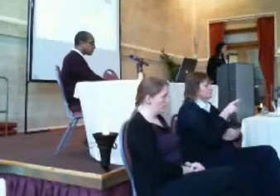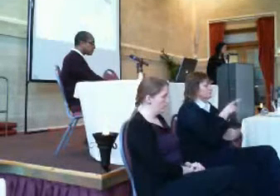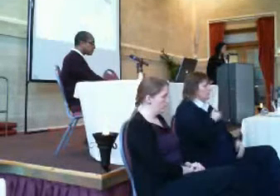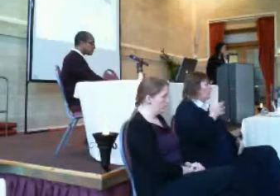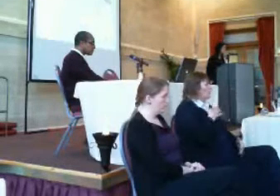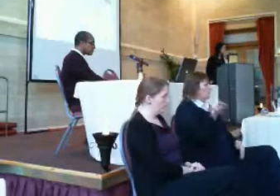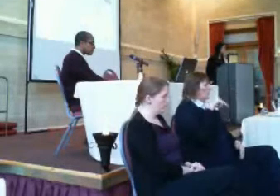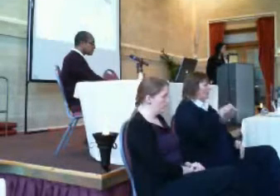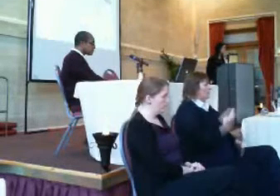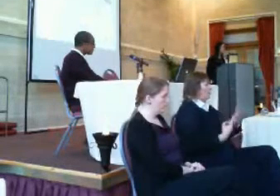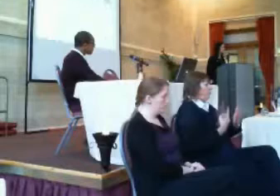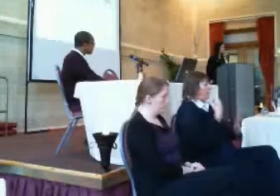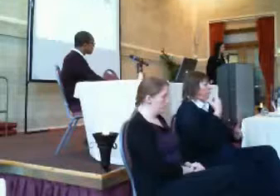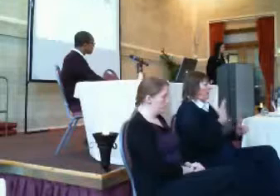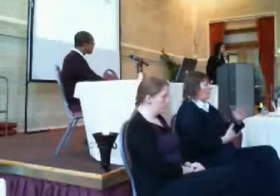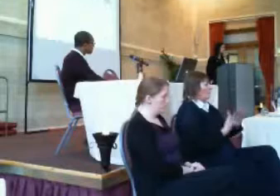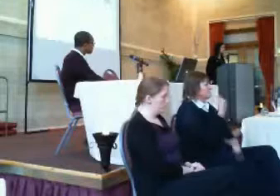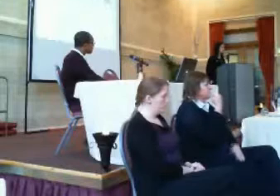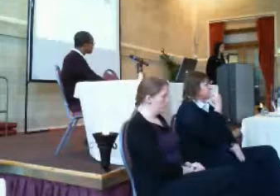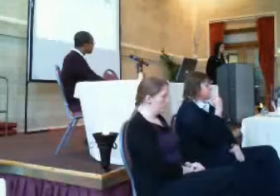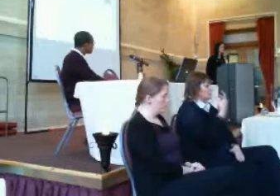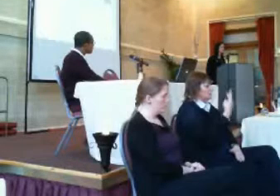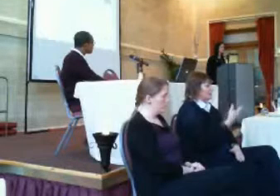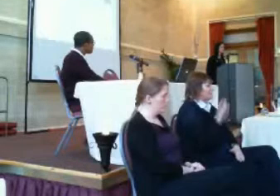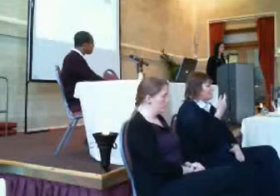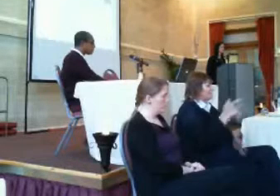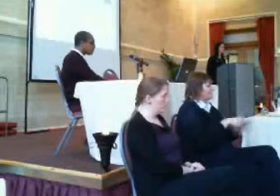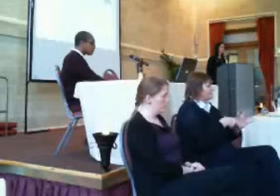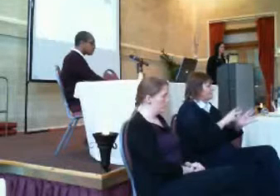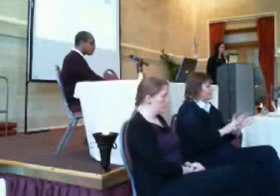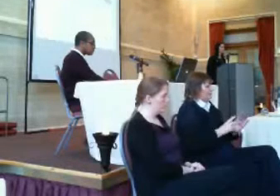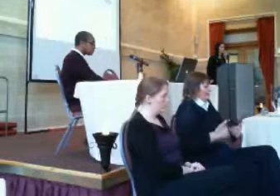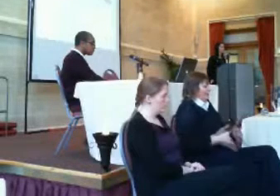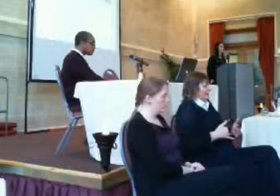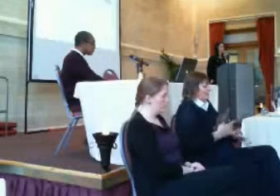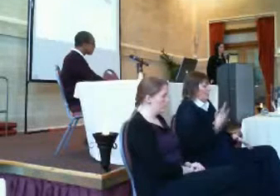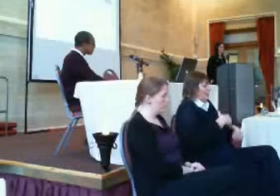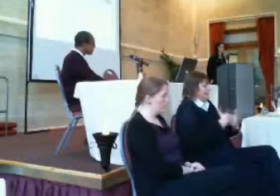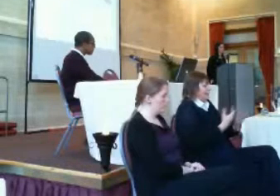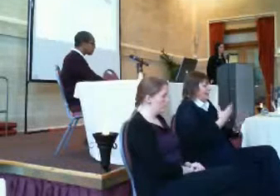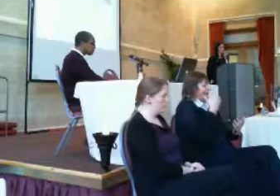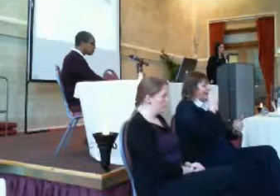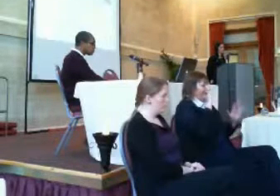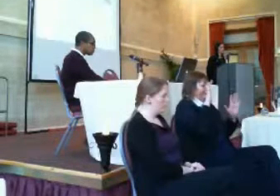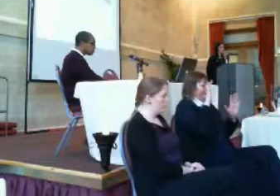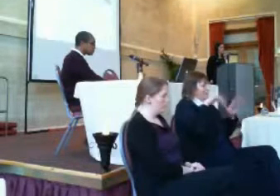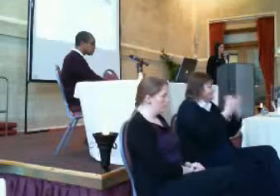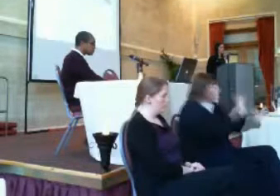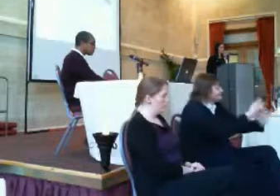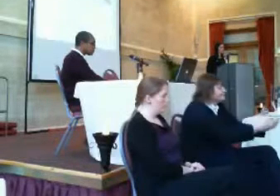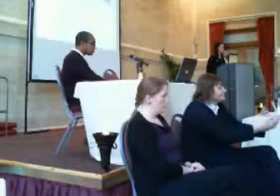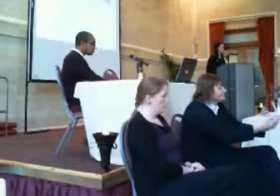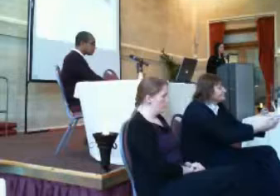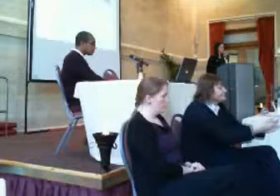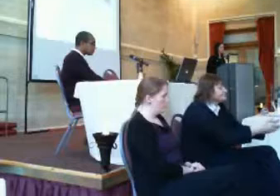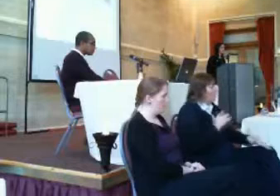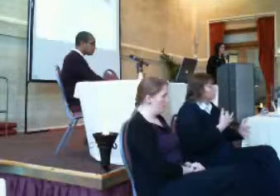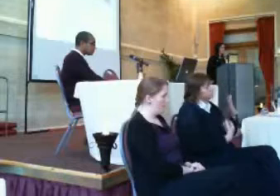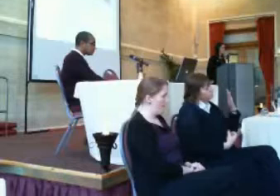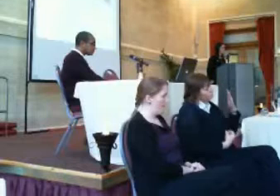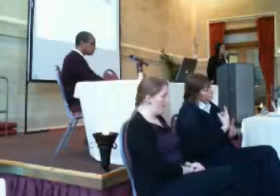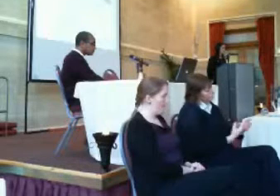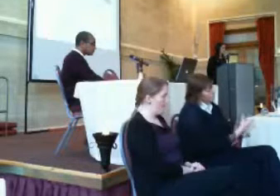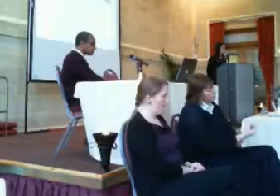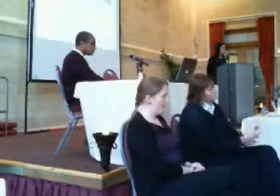that happens on January the 27th or thereabouts. We do want a programme of events that come under this